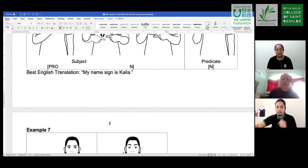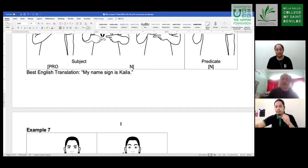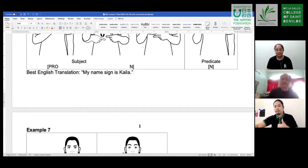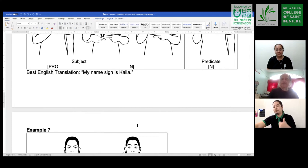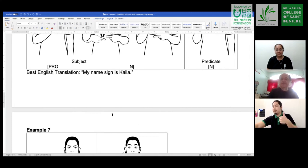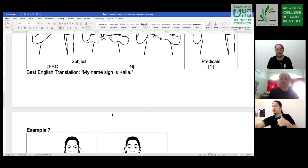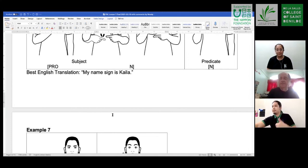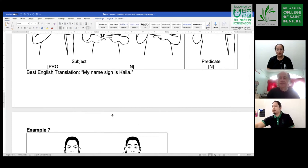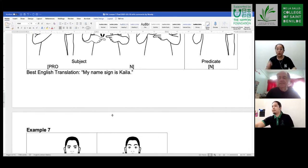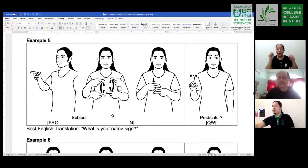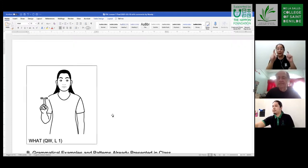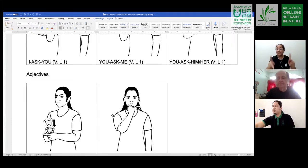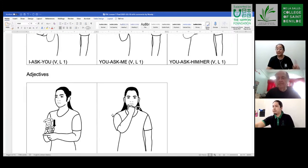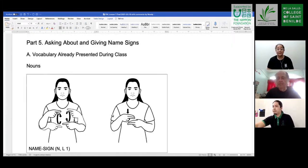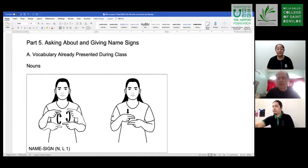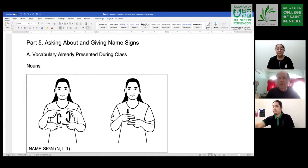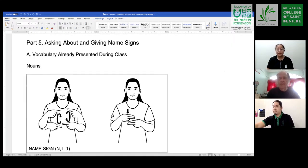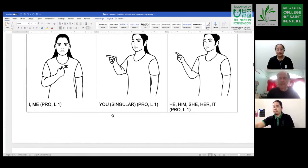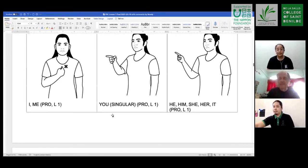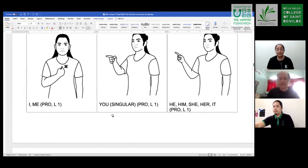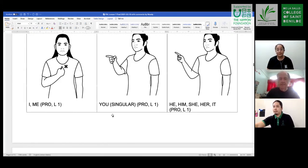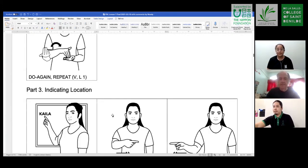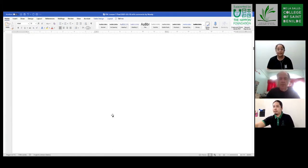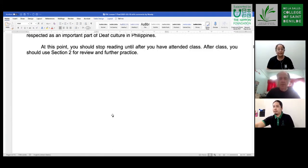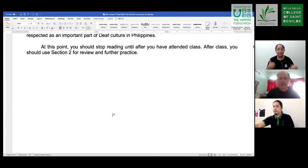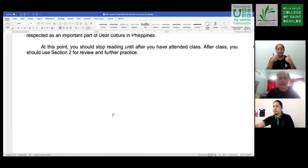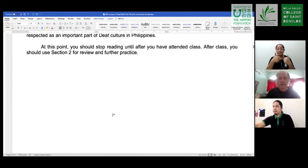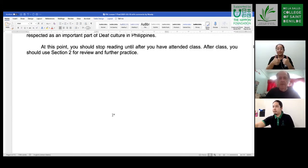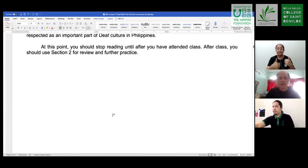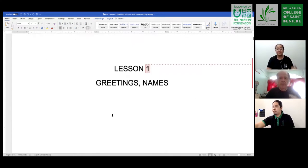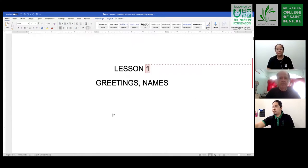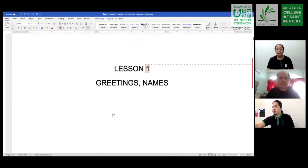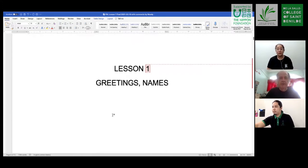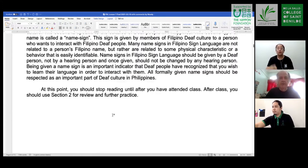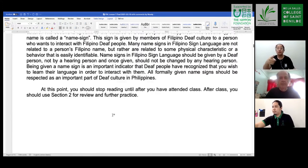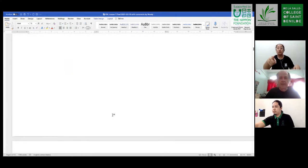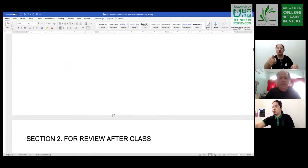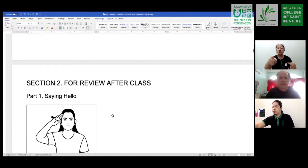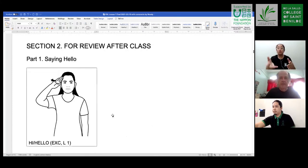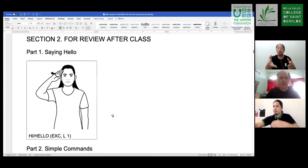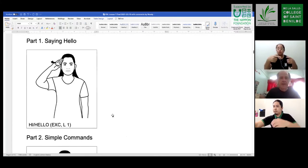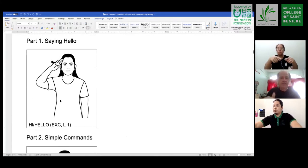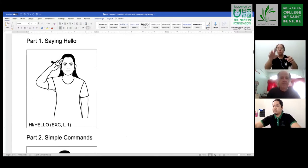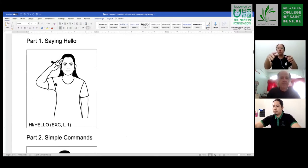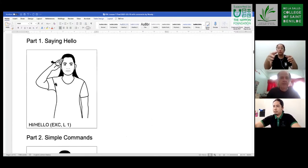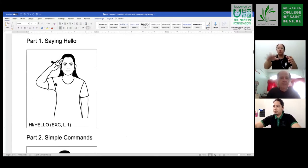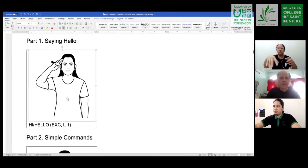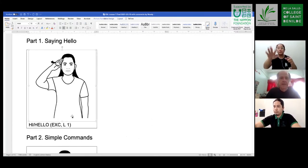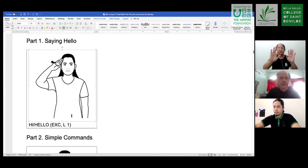Okay. Okay. Looks All good. right. You can go on to your group, and I'll go back to the